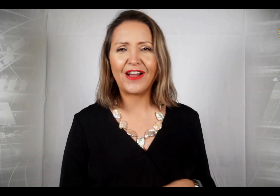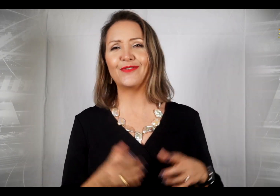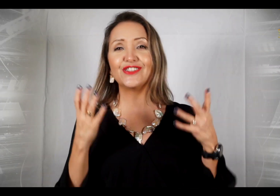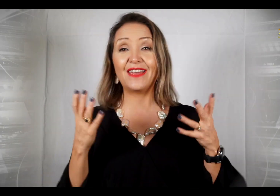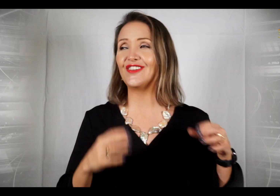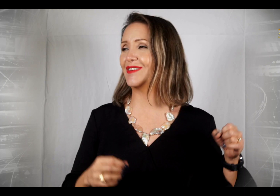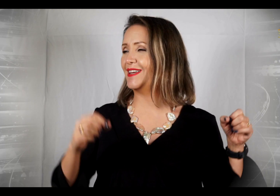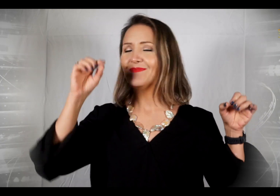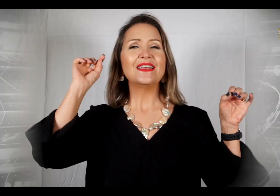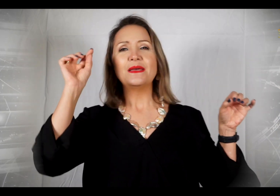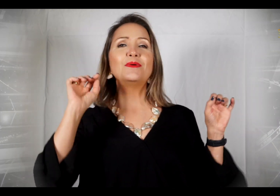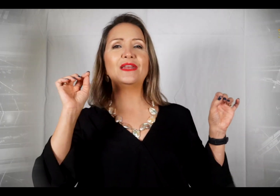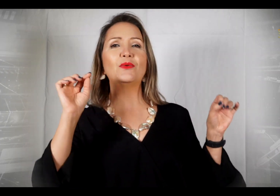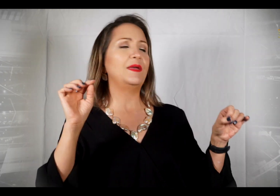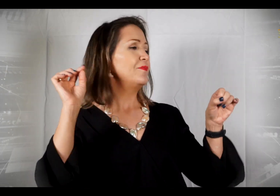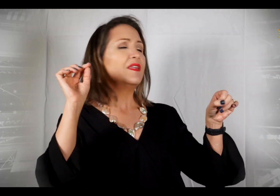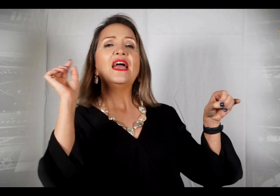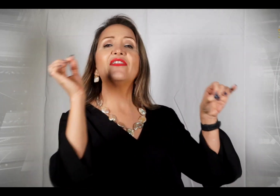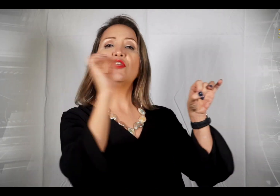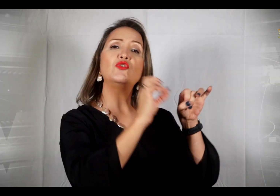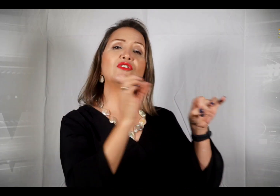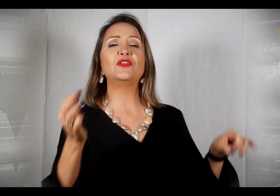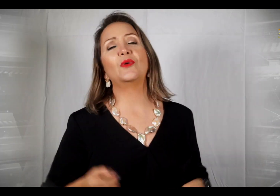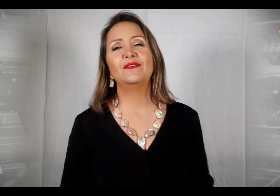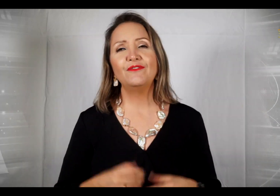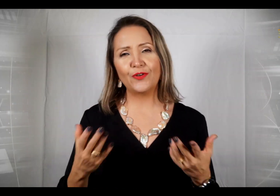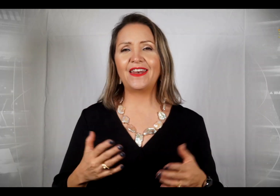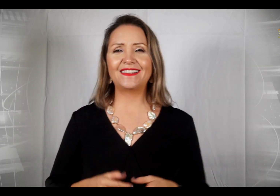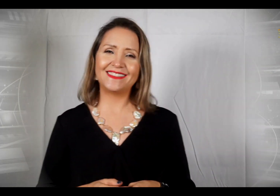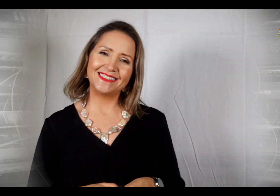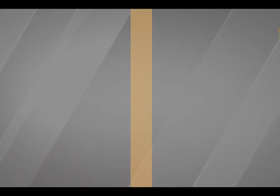garbage eventually. But anyway, and then you use a new one for the next.